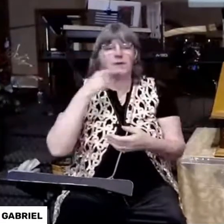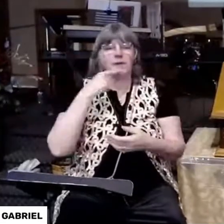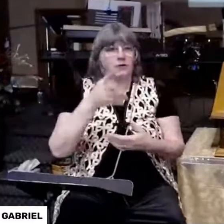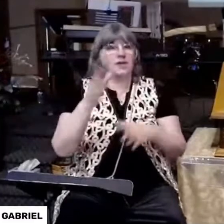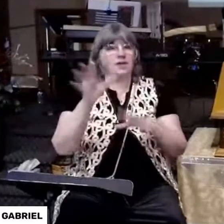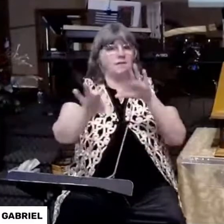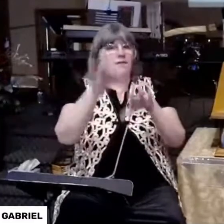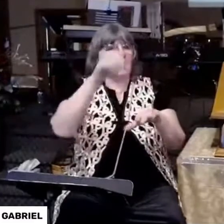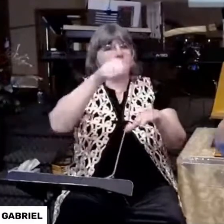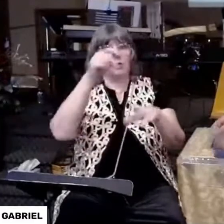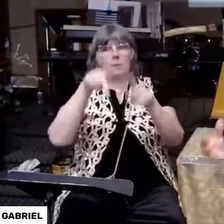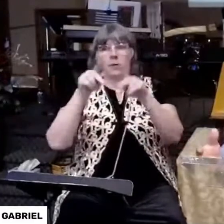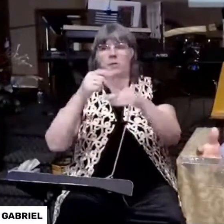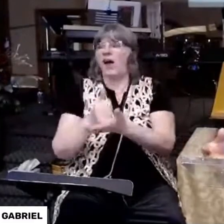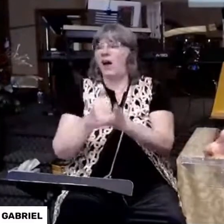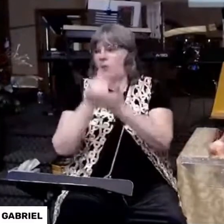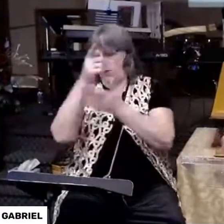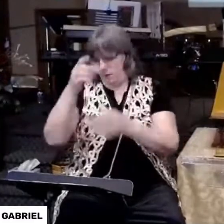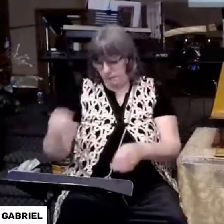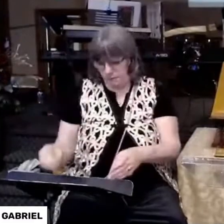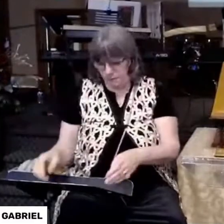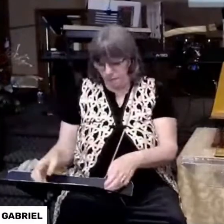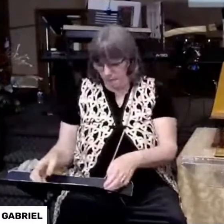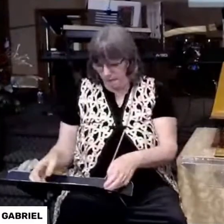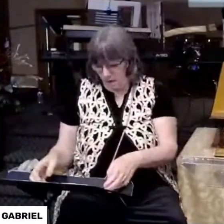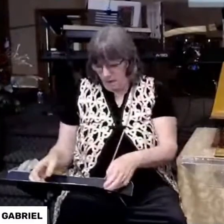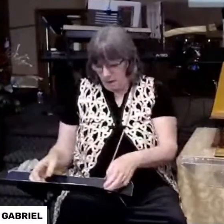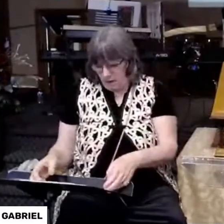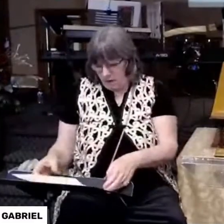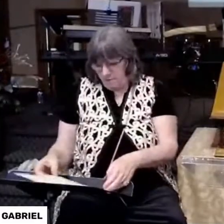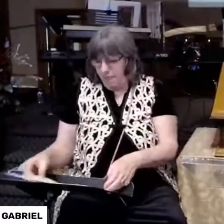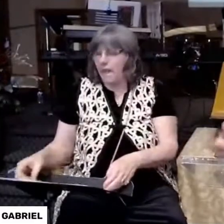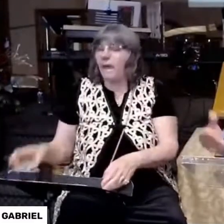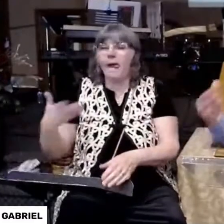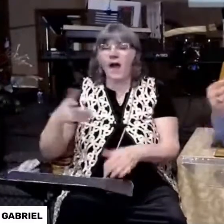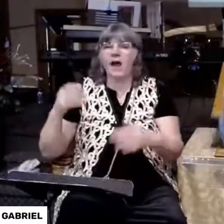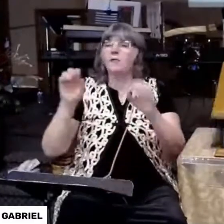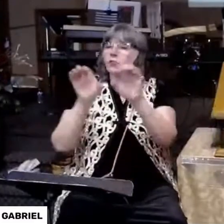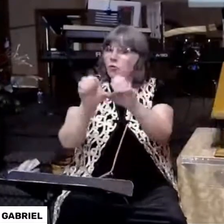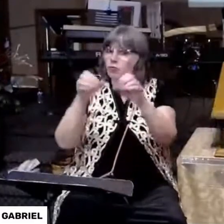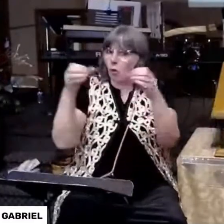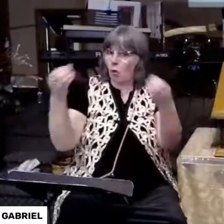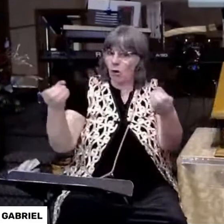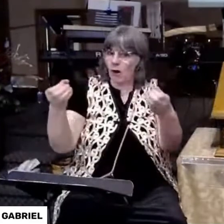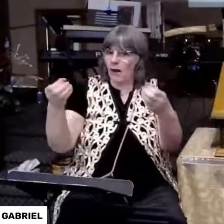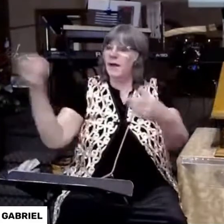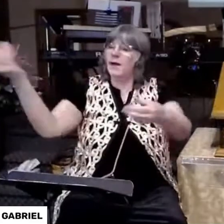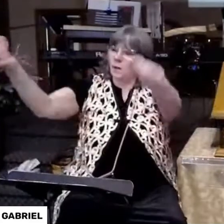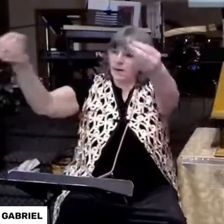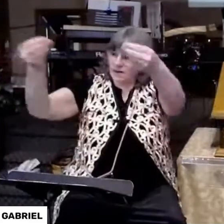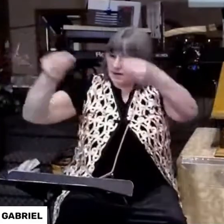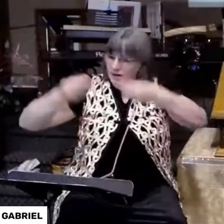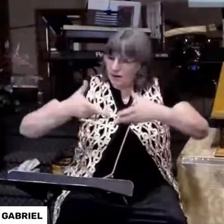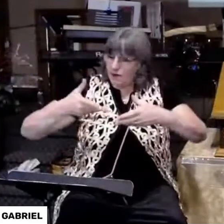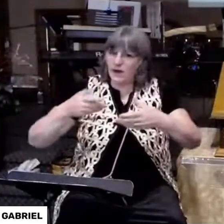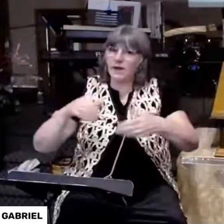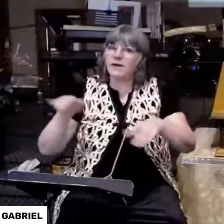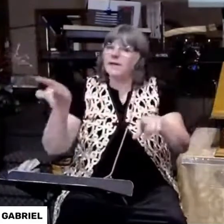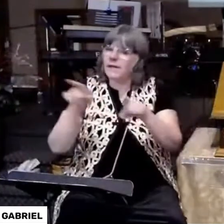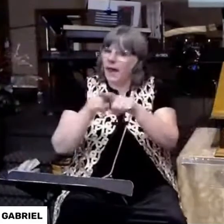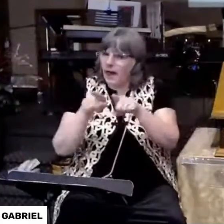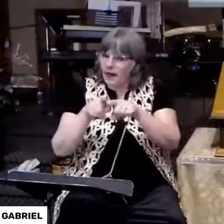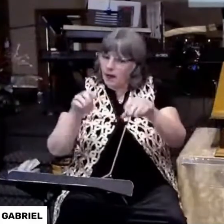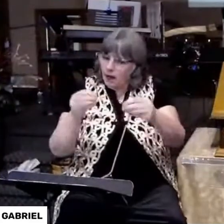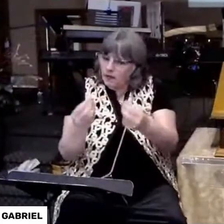So the Torah on Mount Horeb came as a solution in the form